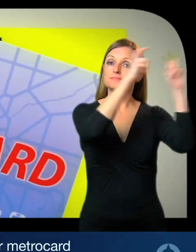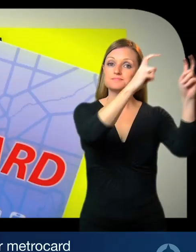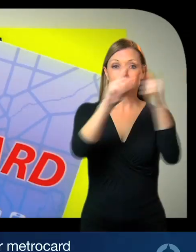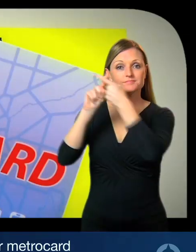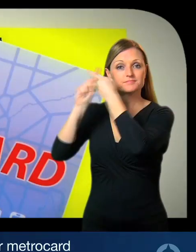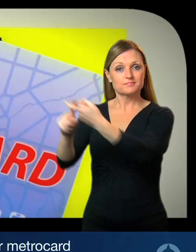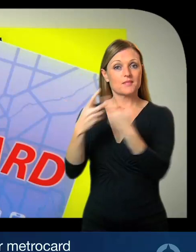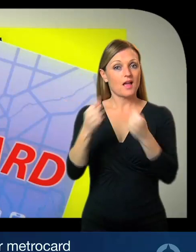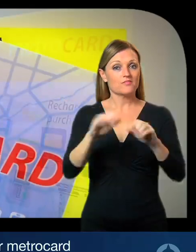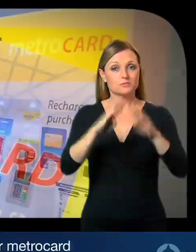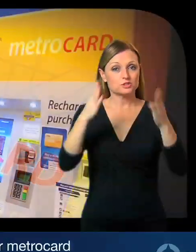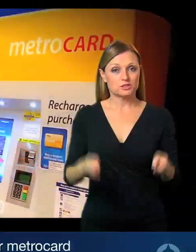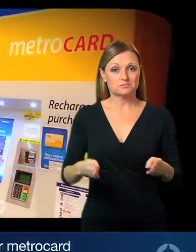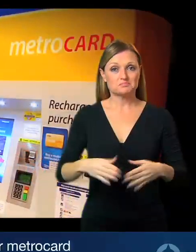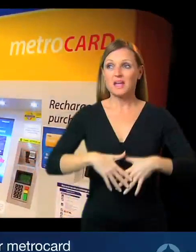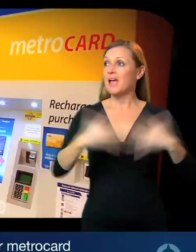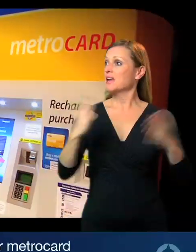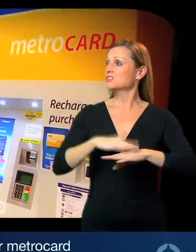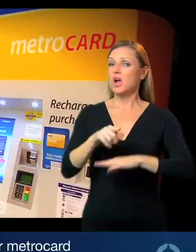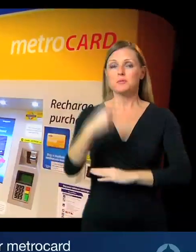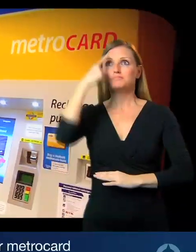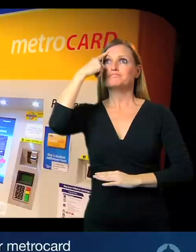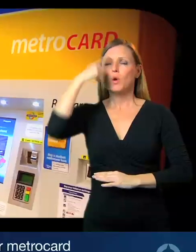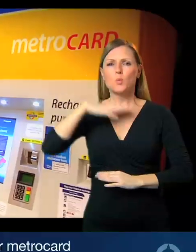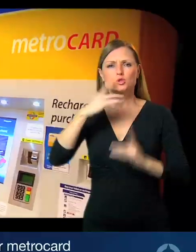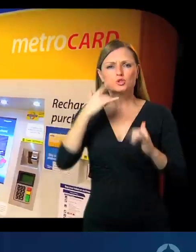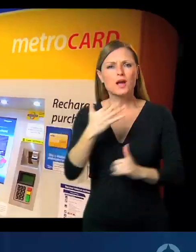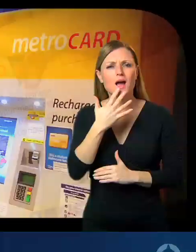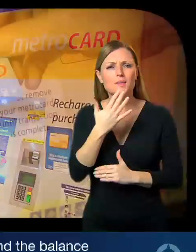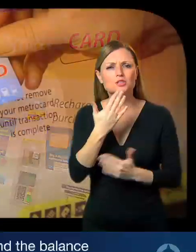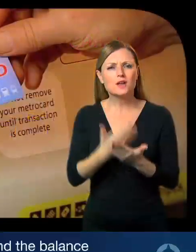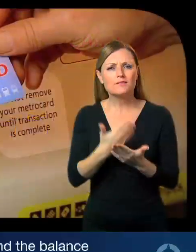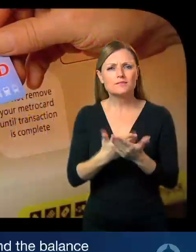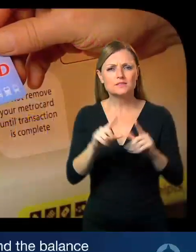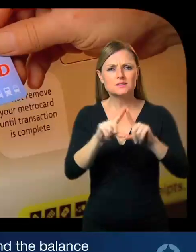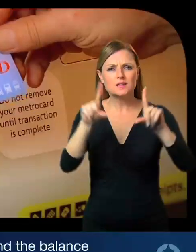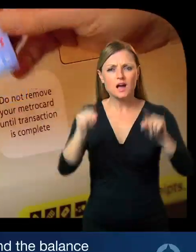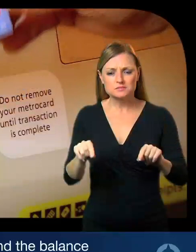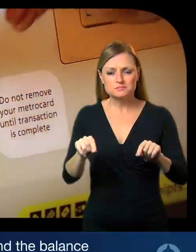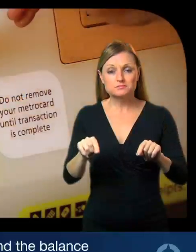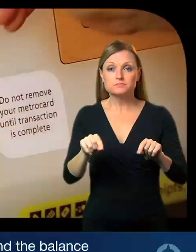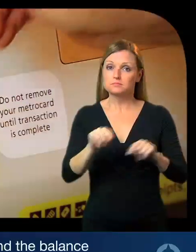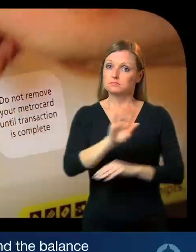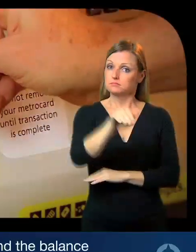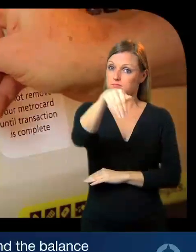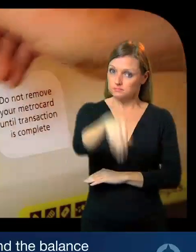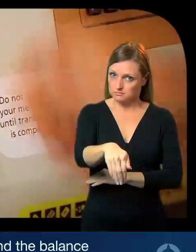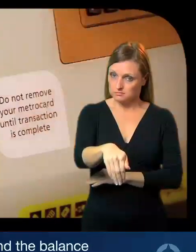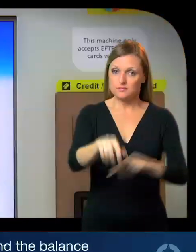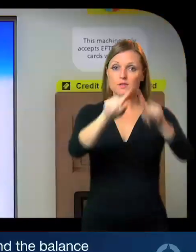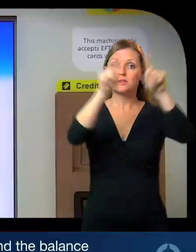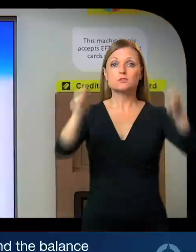You can check the balance on your MetroCard with any one of these machines. Place your MetroCard in the cradle and the